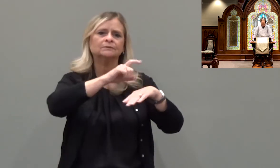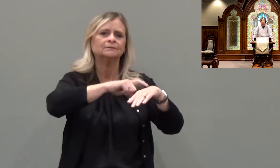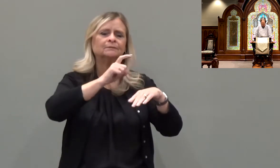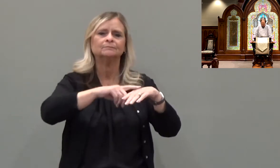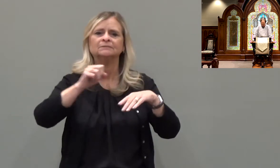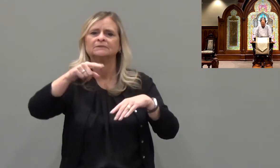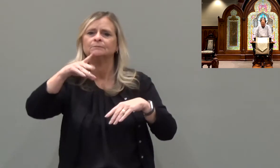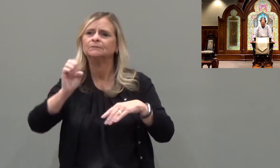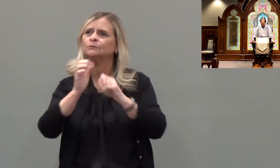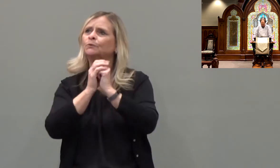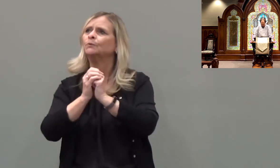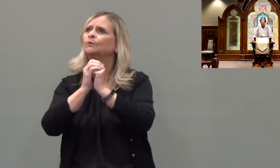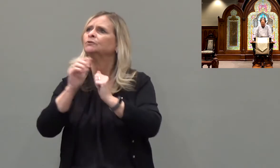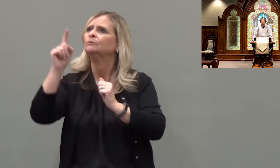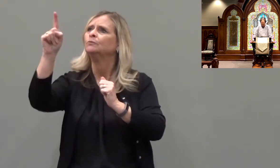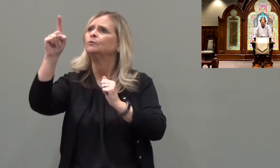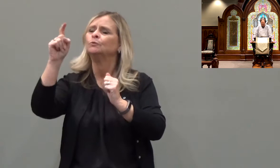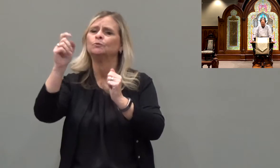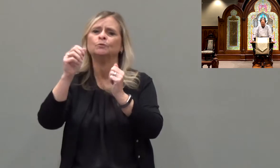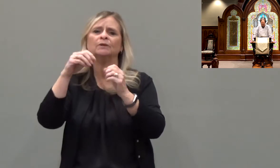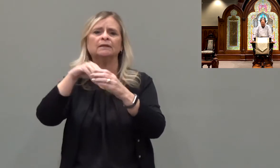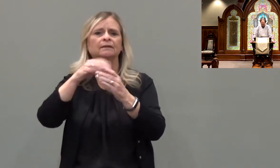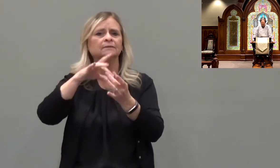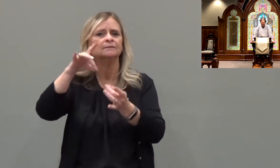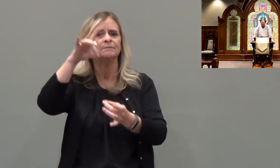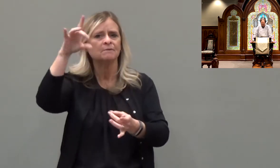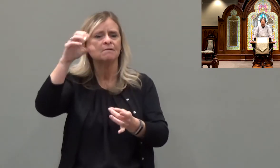in spirit and in truth.